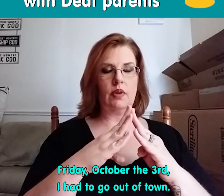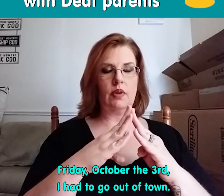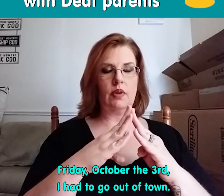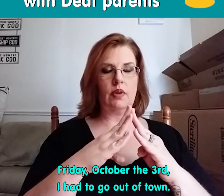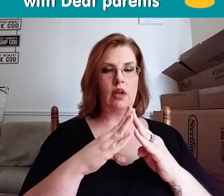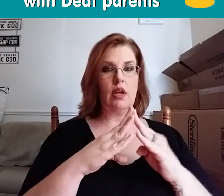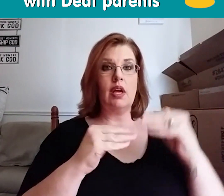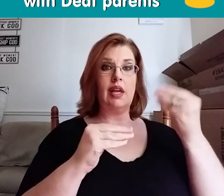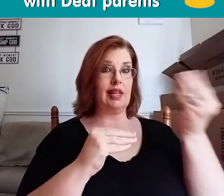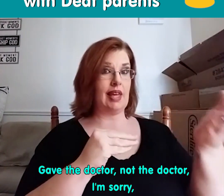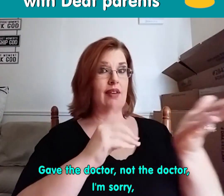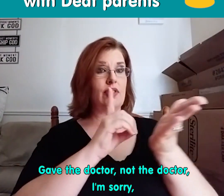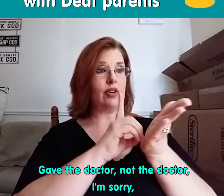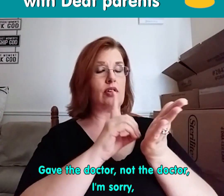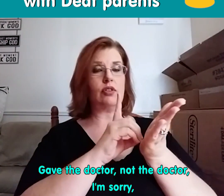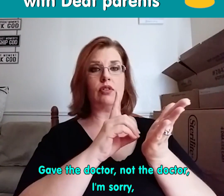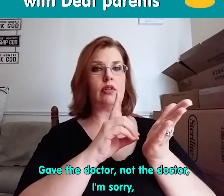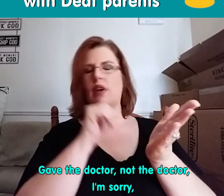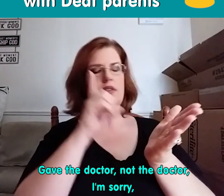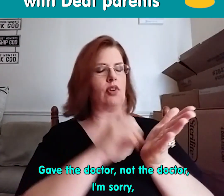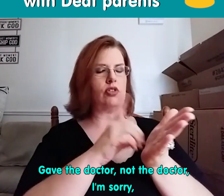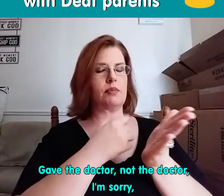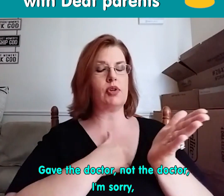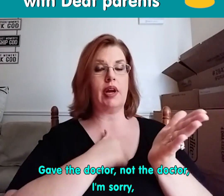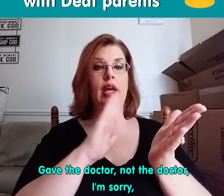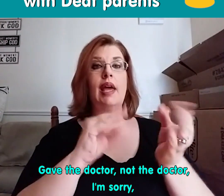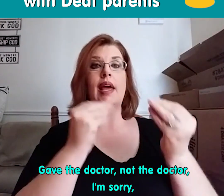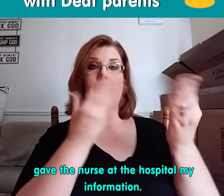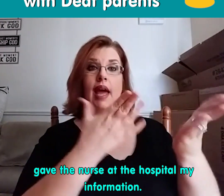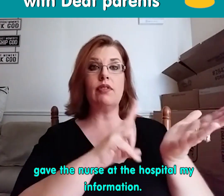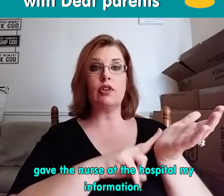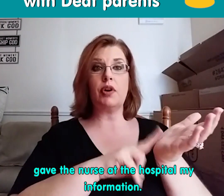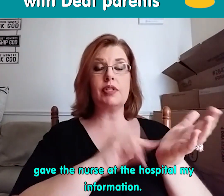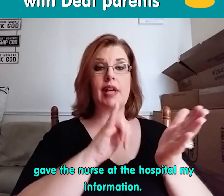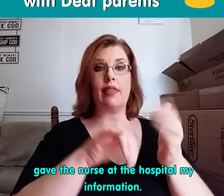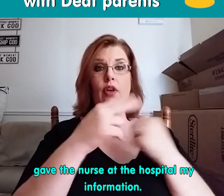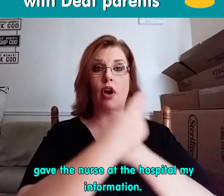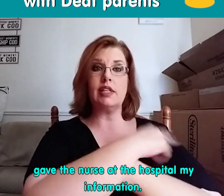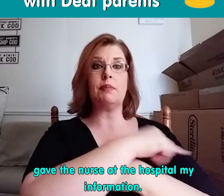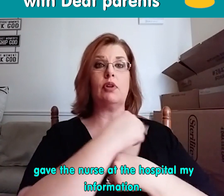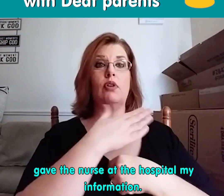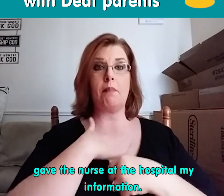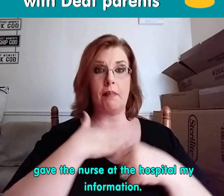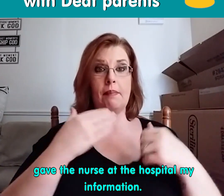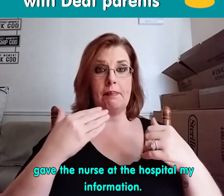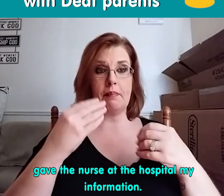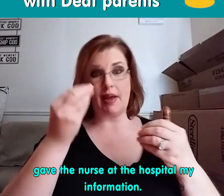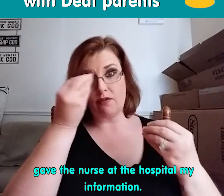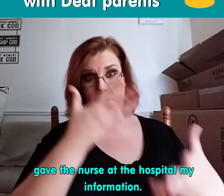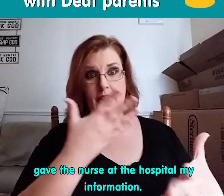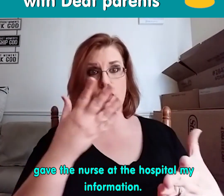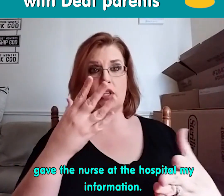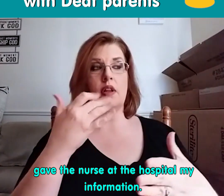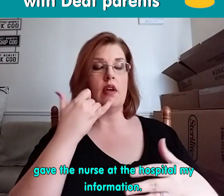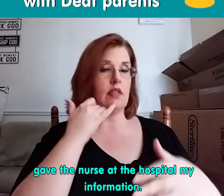And other than that, I went with him to every appointment. And I interpreted, and I interpreted.